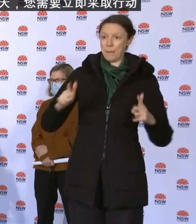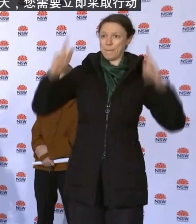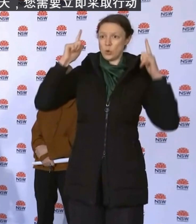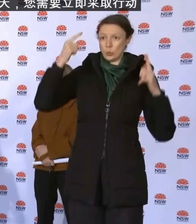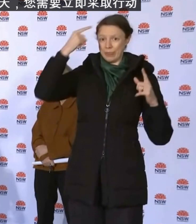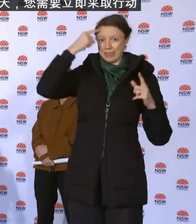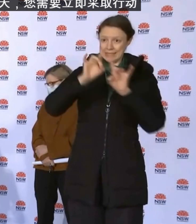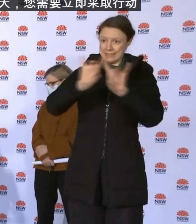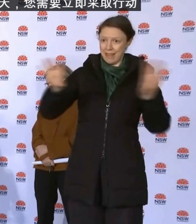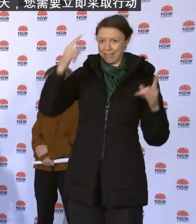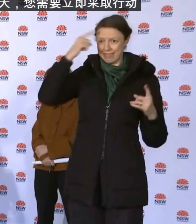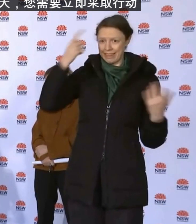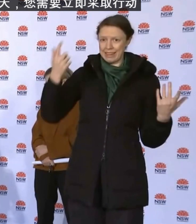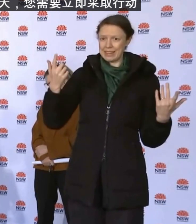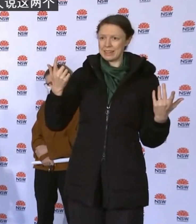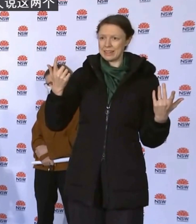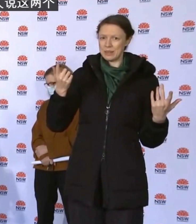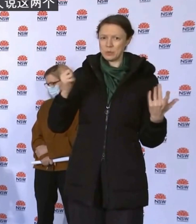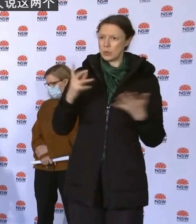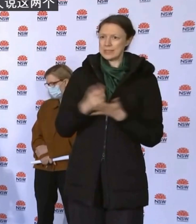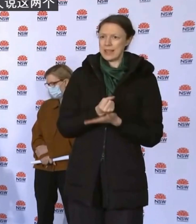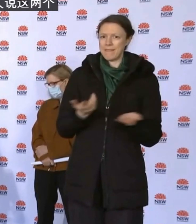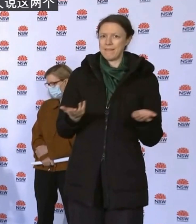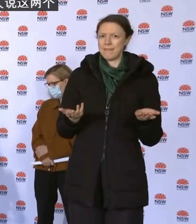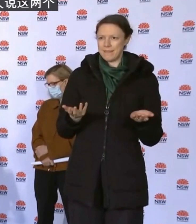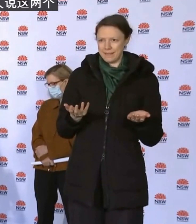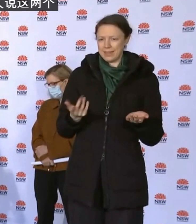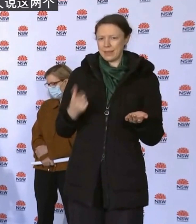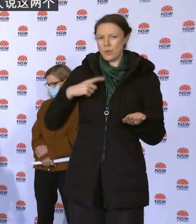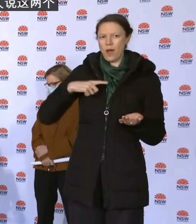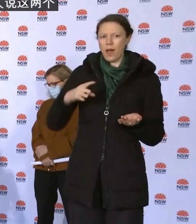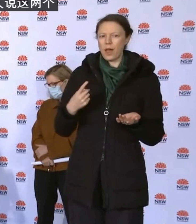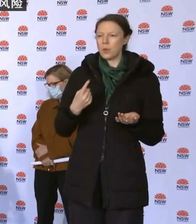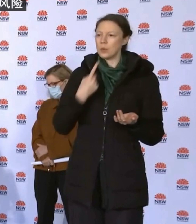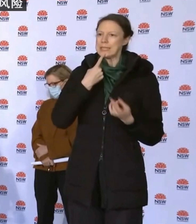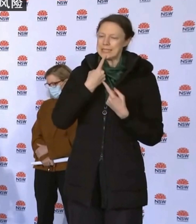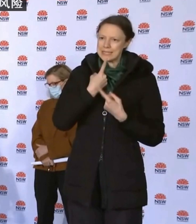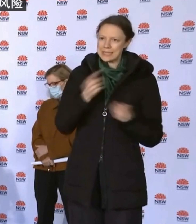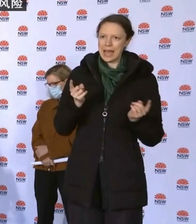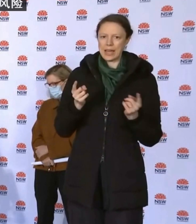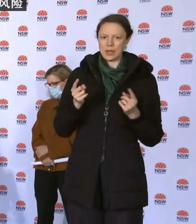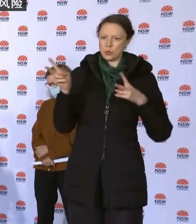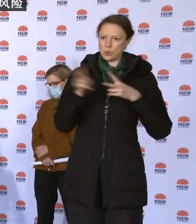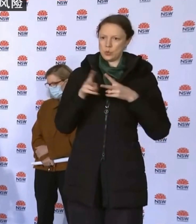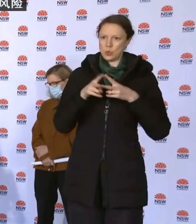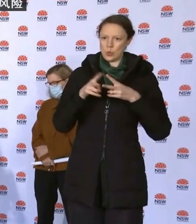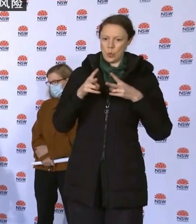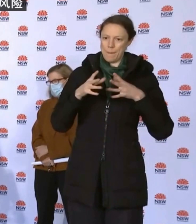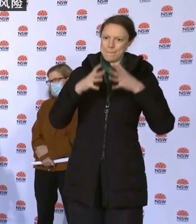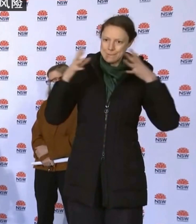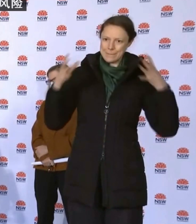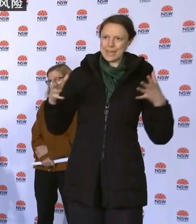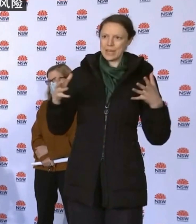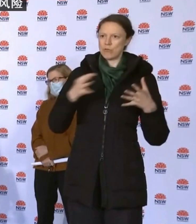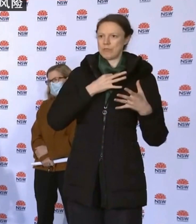hours or a day. You need to act immediately. And that's why we're saying to everybody, the two biggest risks for getting